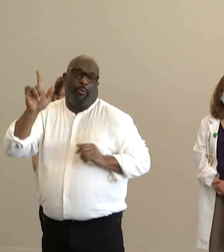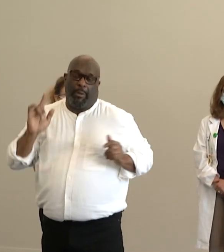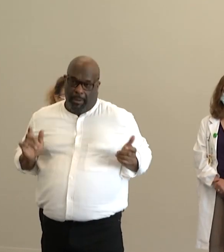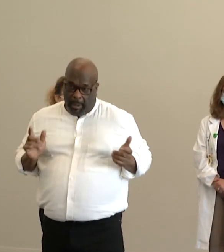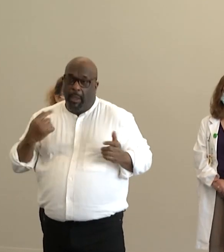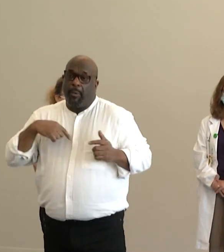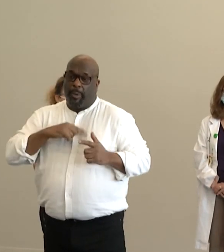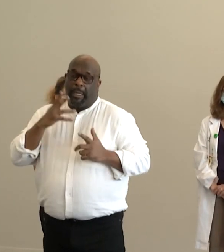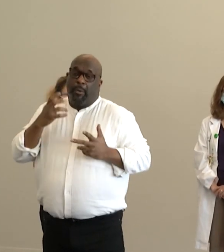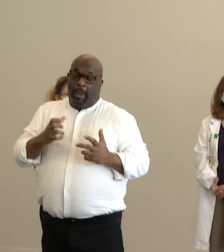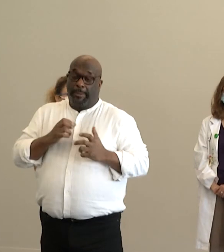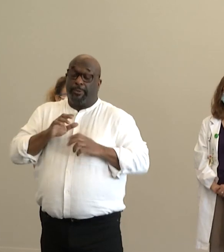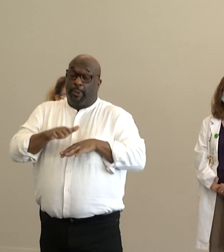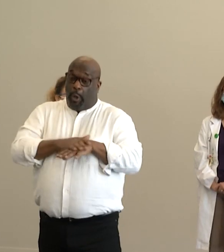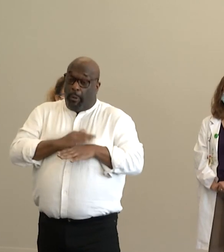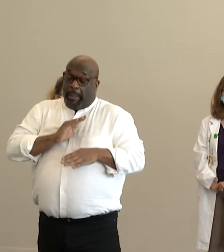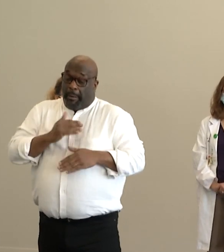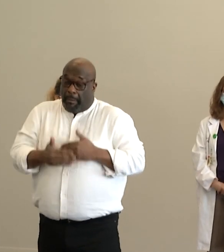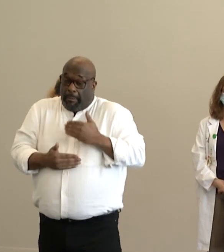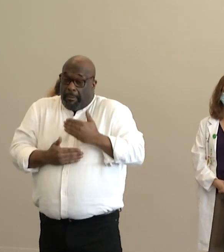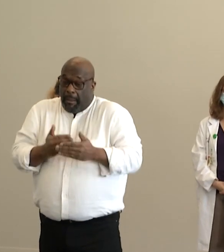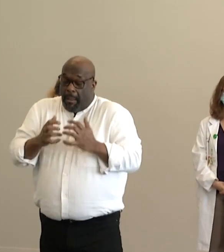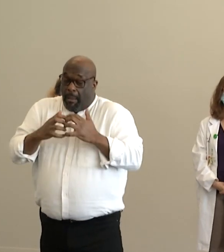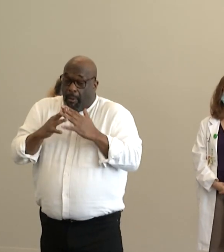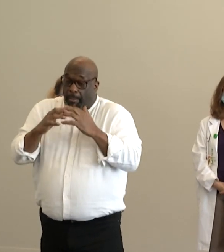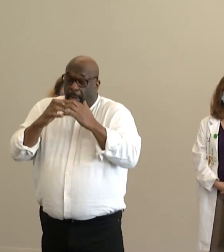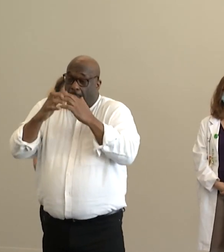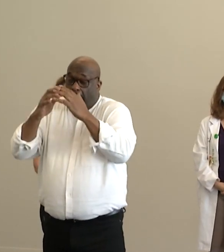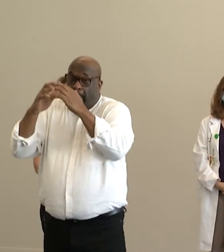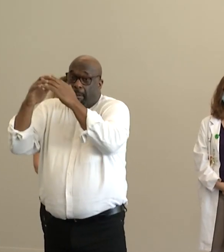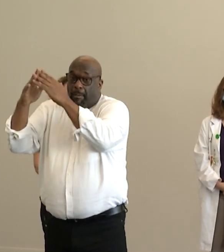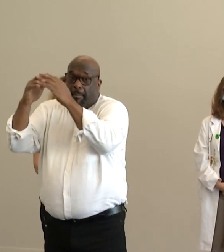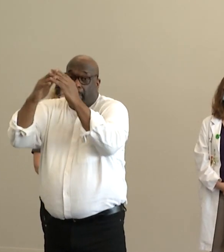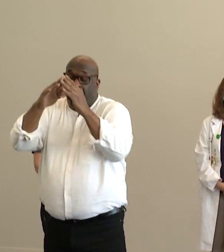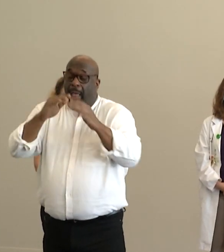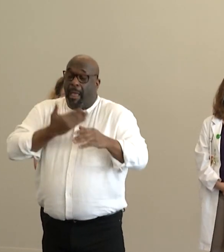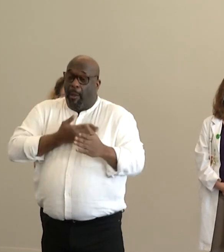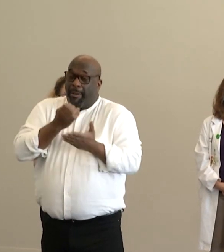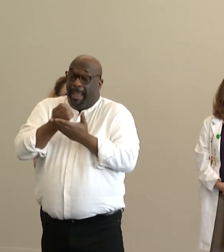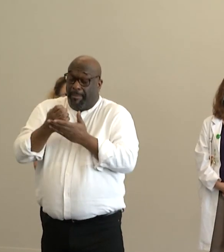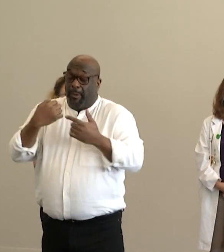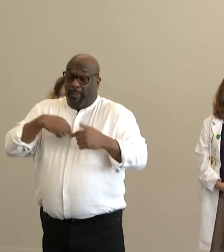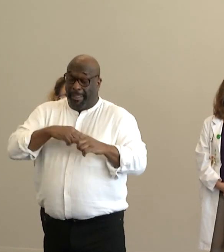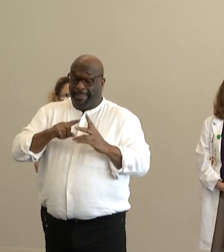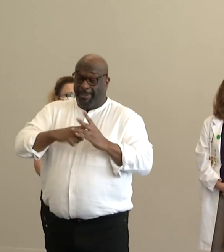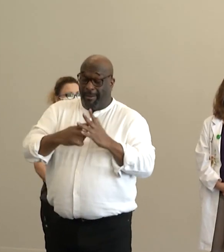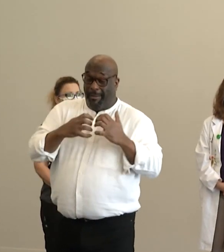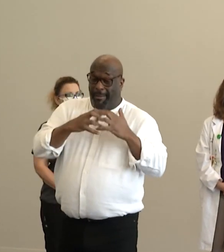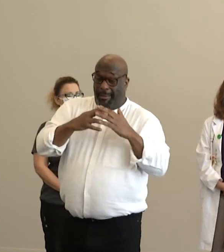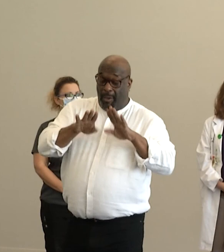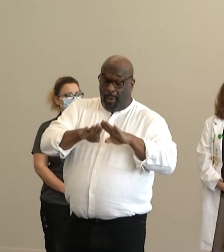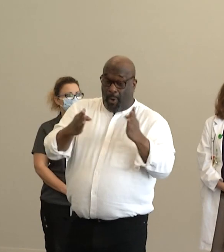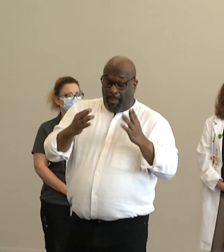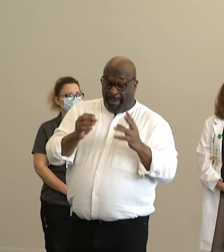gradual reopening of our economy. I think you have to understand that as we open the economy, more people will die.